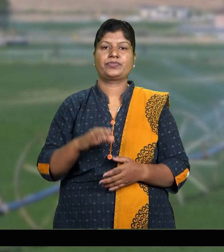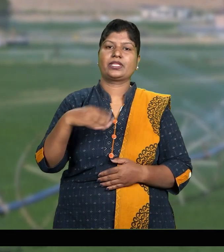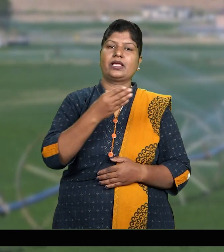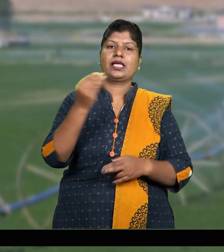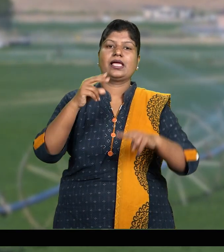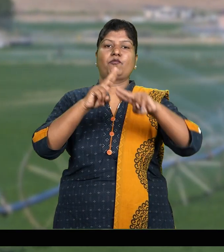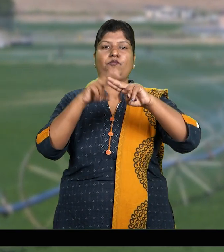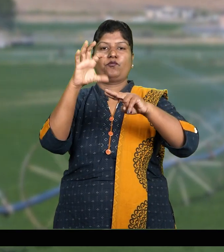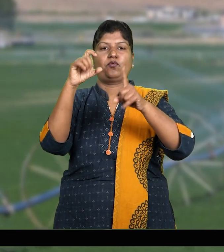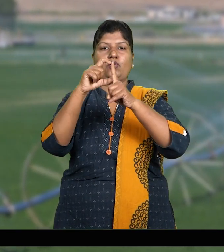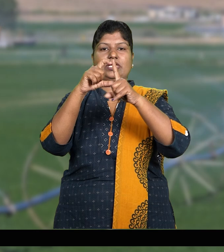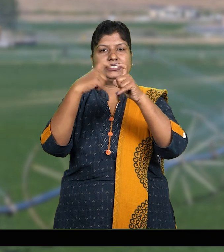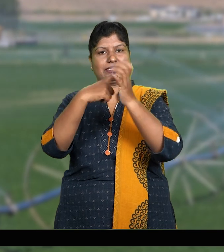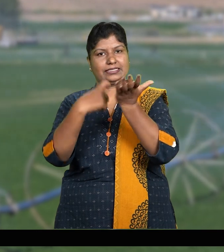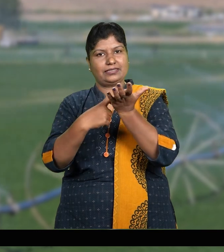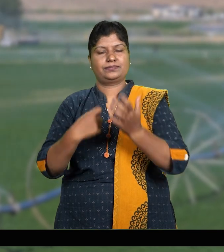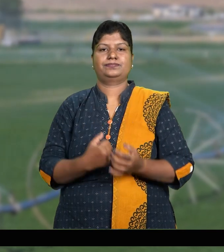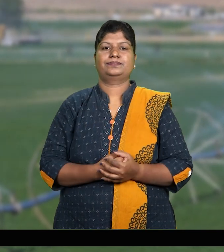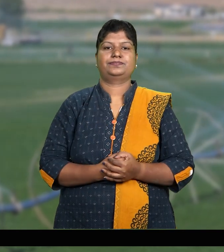and fodder.